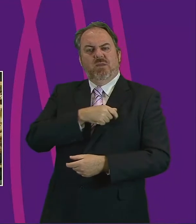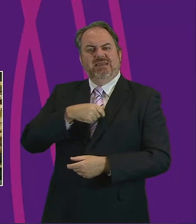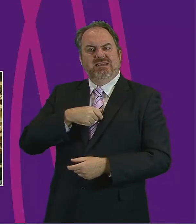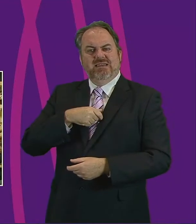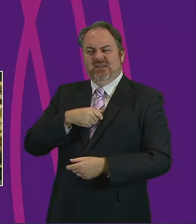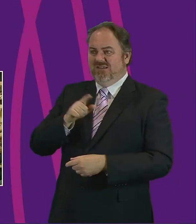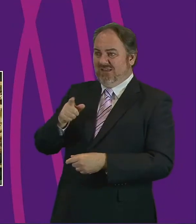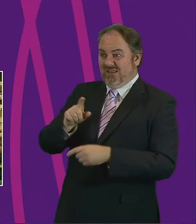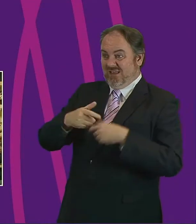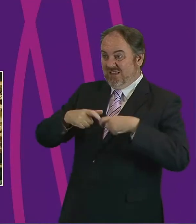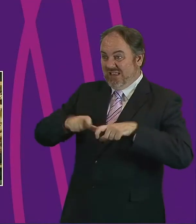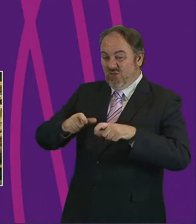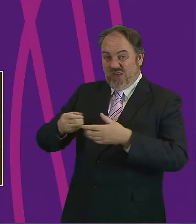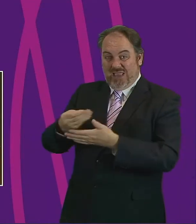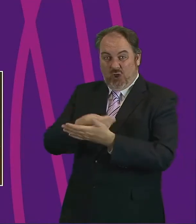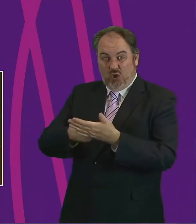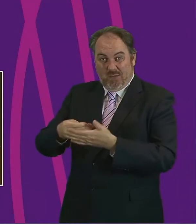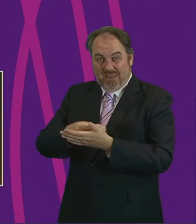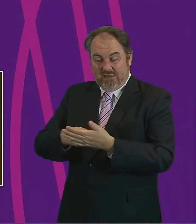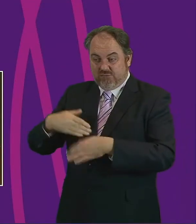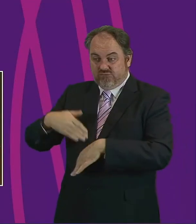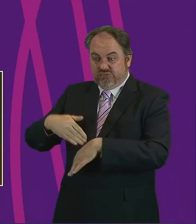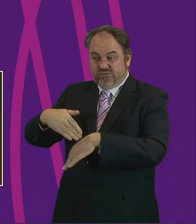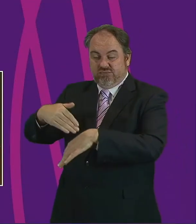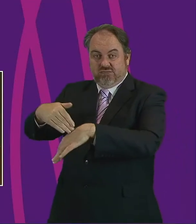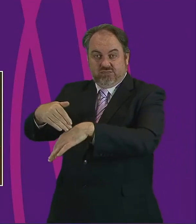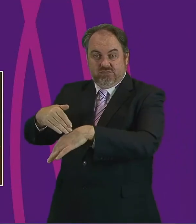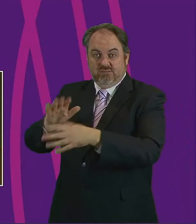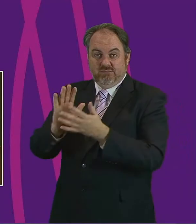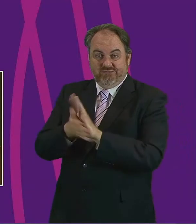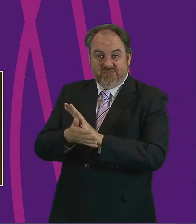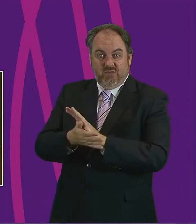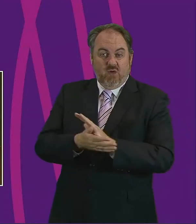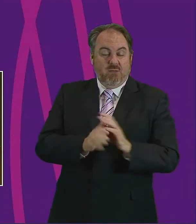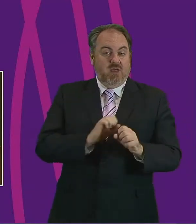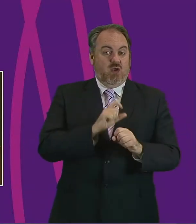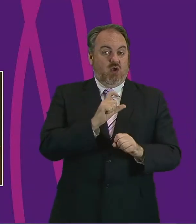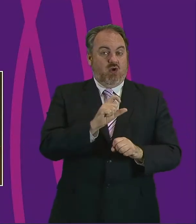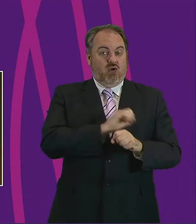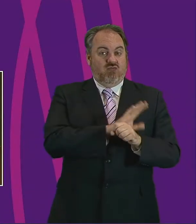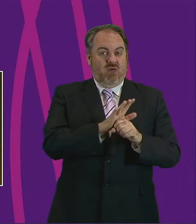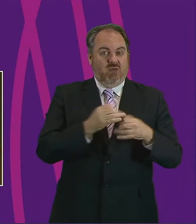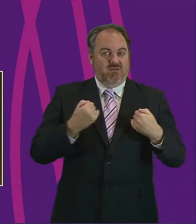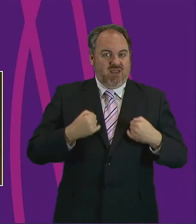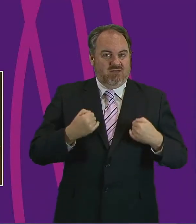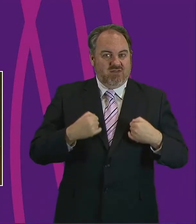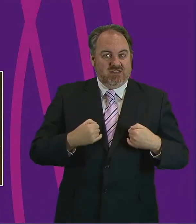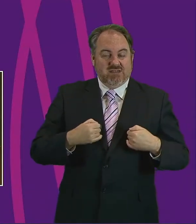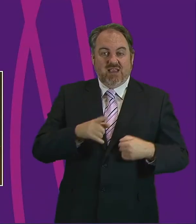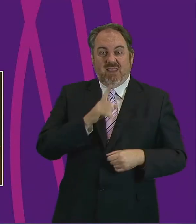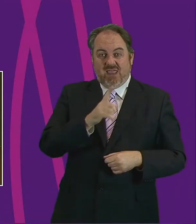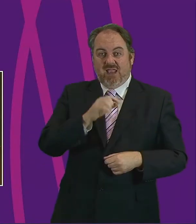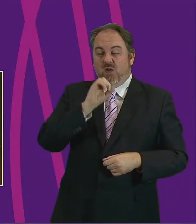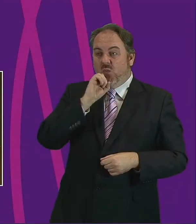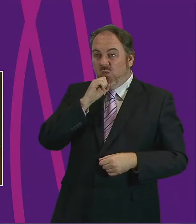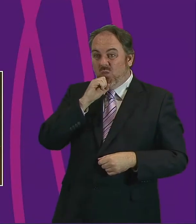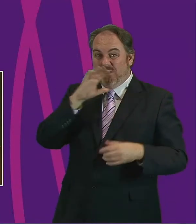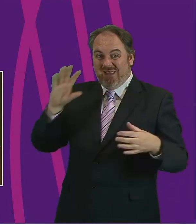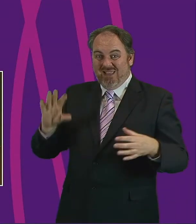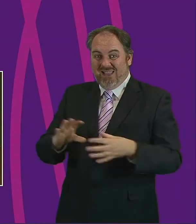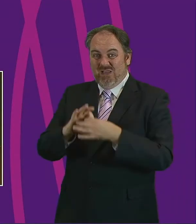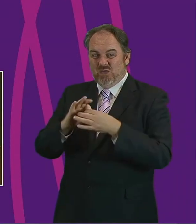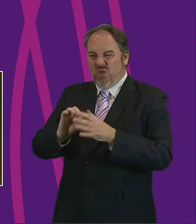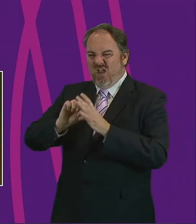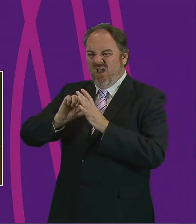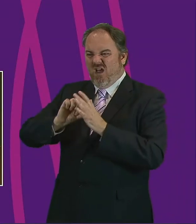economic disruption on top of the economic disruption caused by the COVID crisis by driving towards a hard Brexit in the